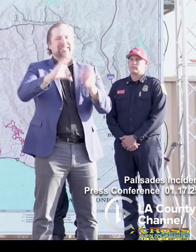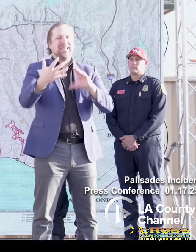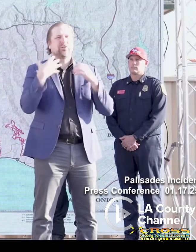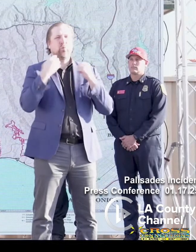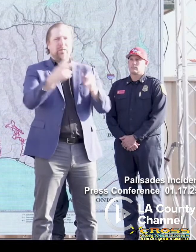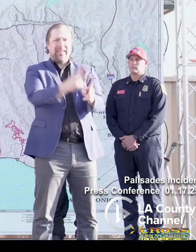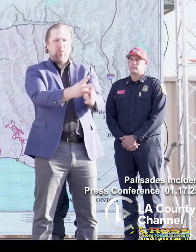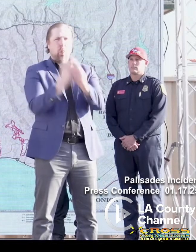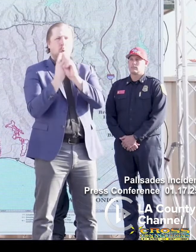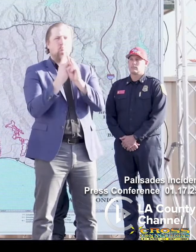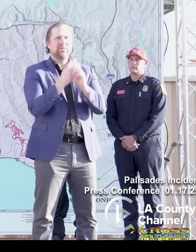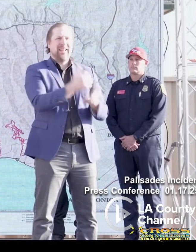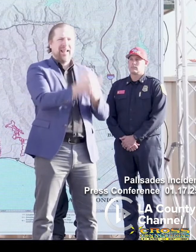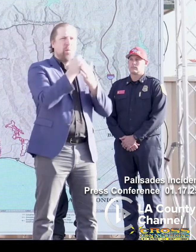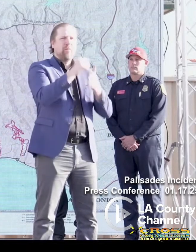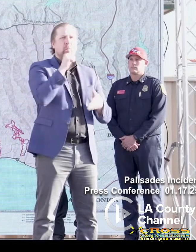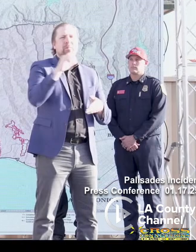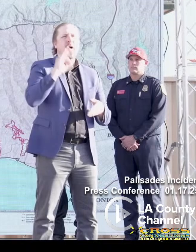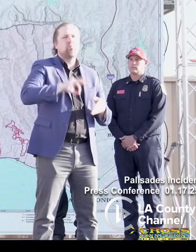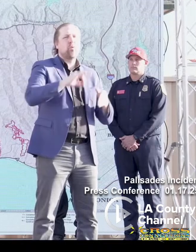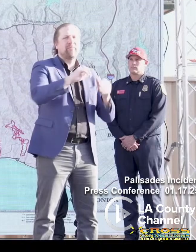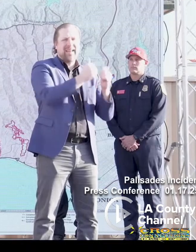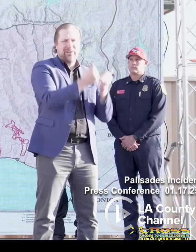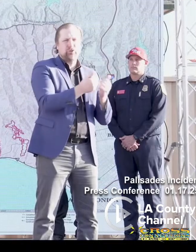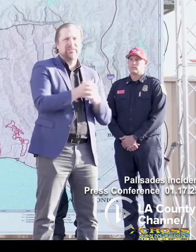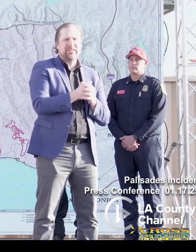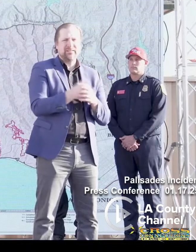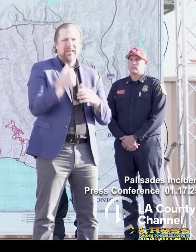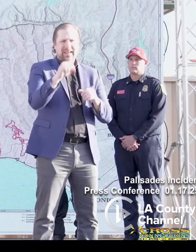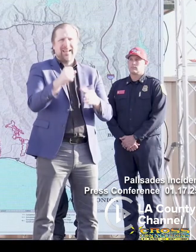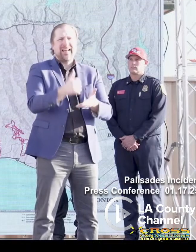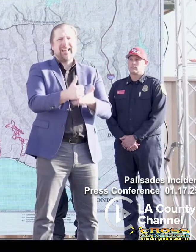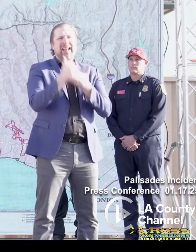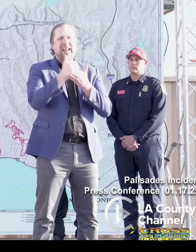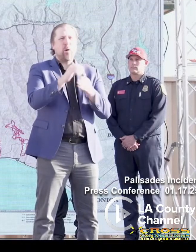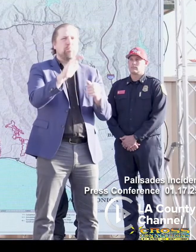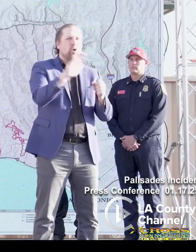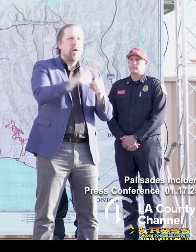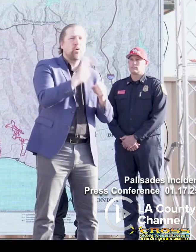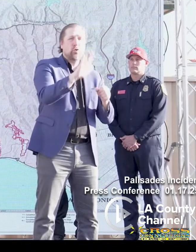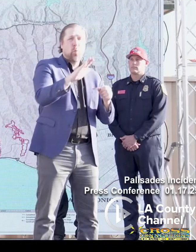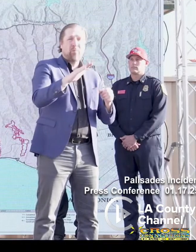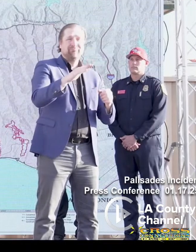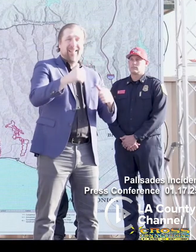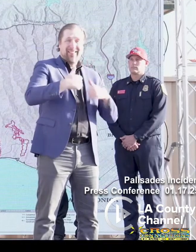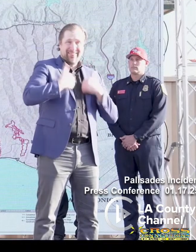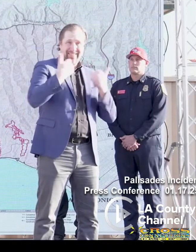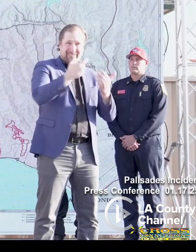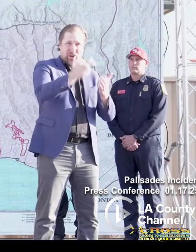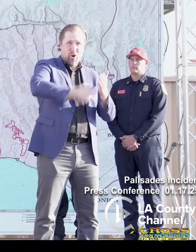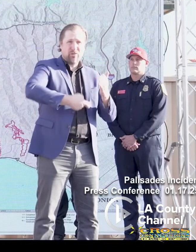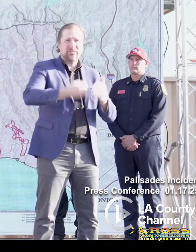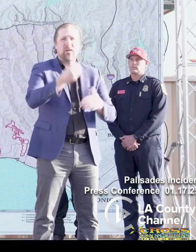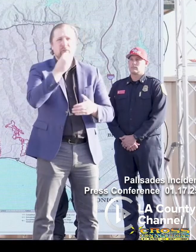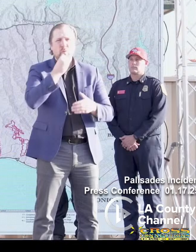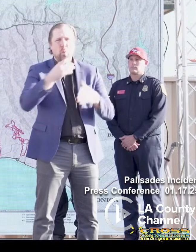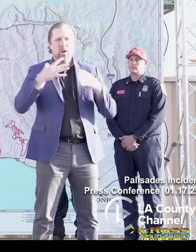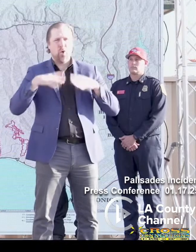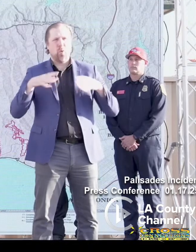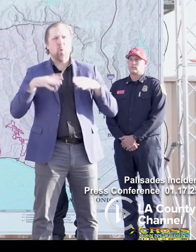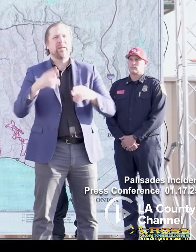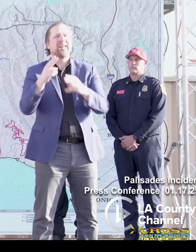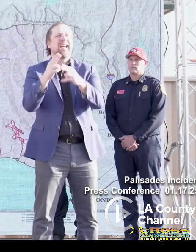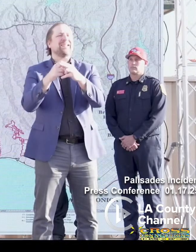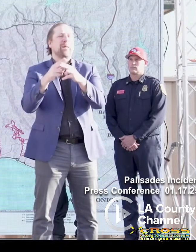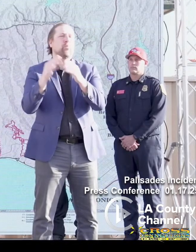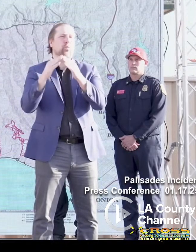assistance from public and nonprofit agencies that can help cover things like current living expenses, food, clothing, and